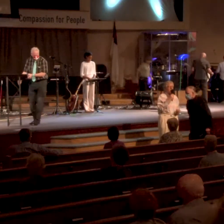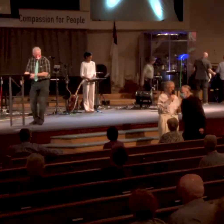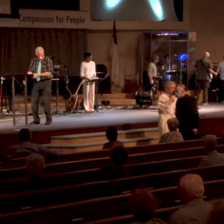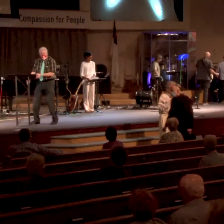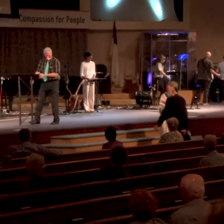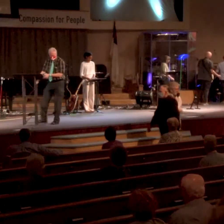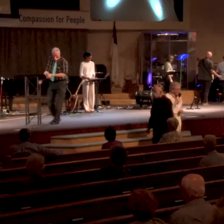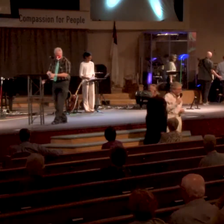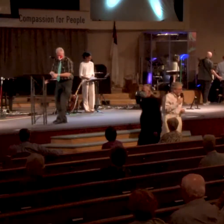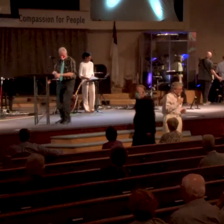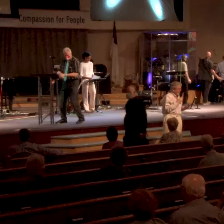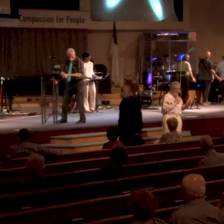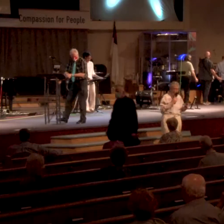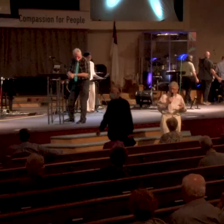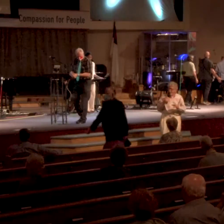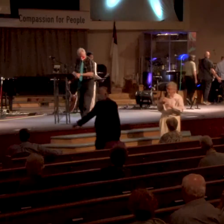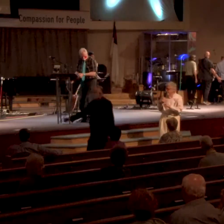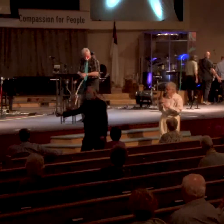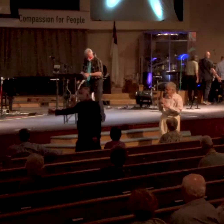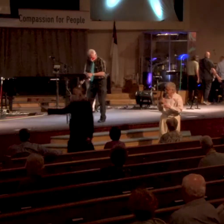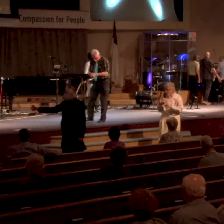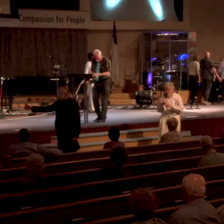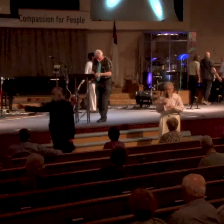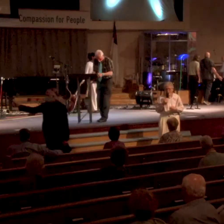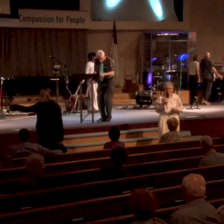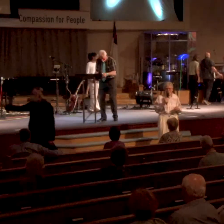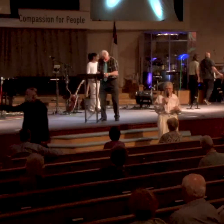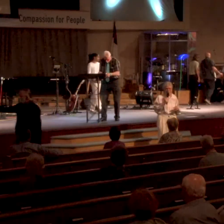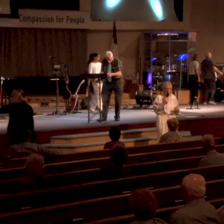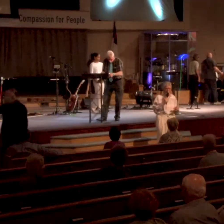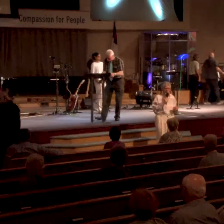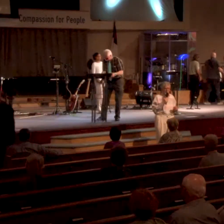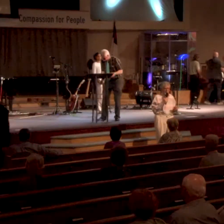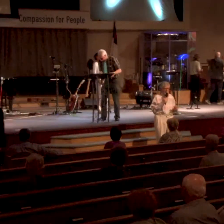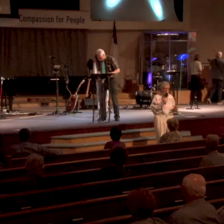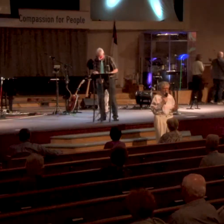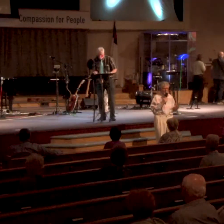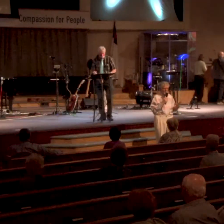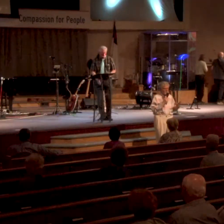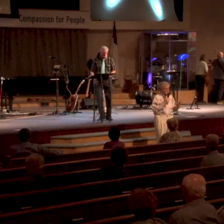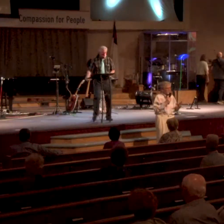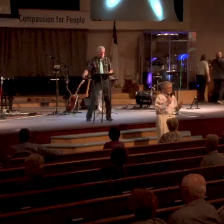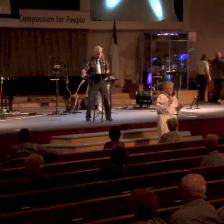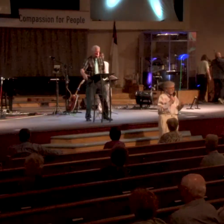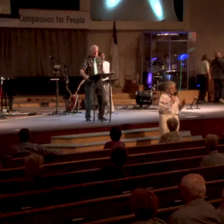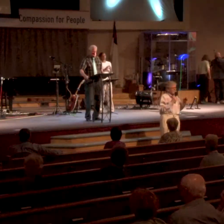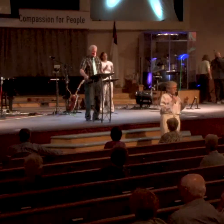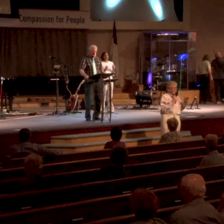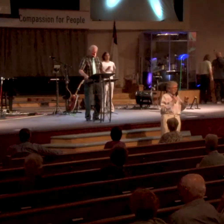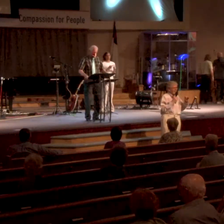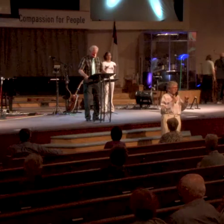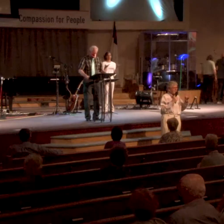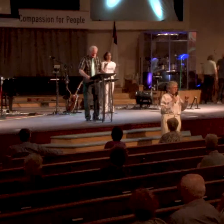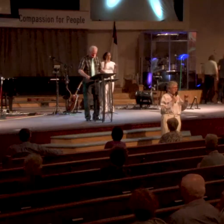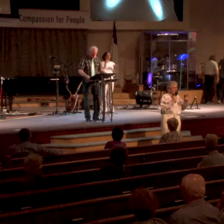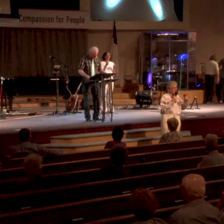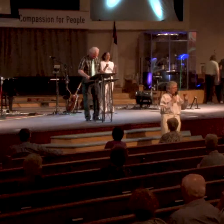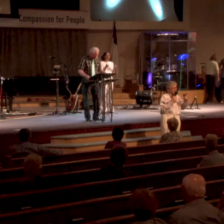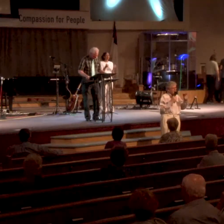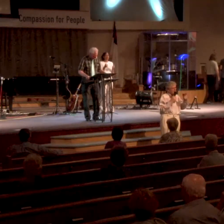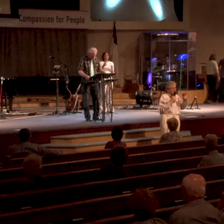I get some sound? Good. Okay. As Dr. Benjamin's coming up, preparing for his sermon, just quick